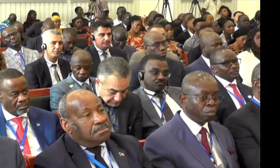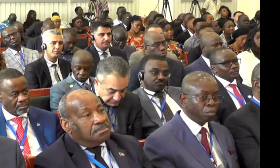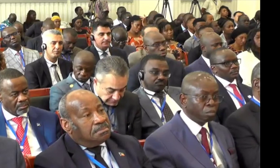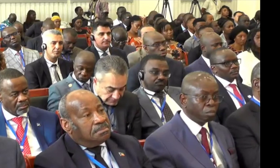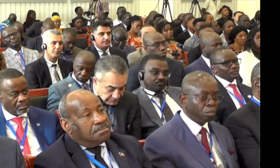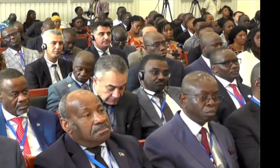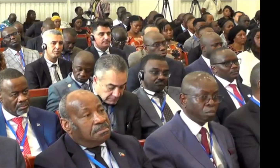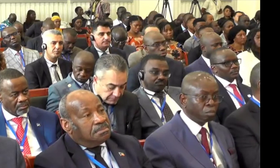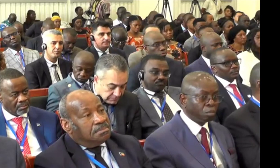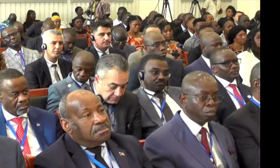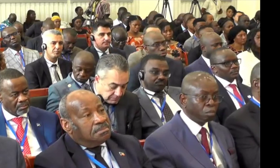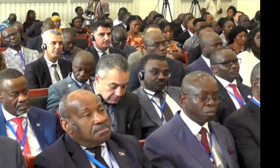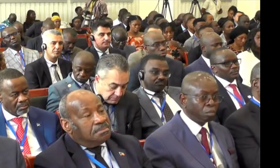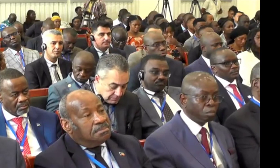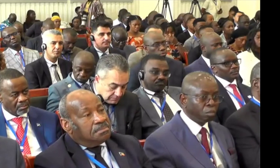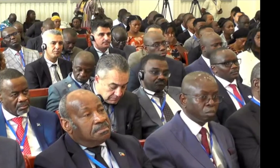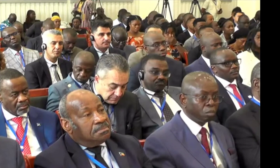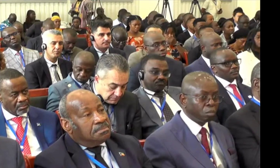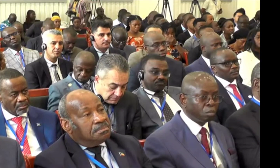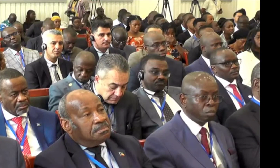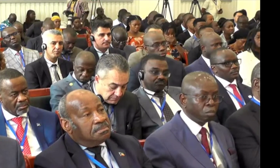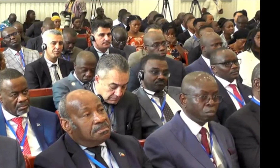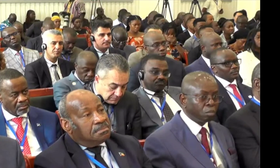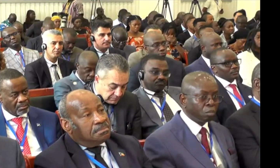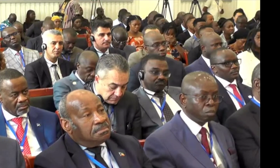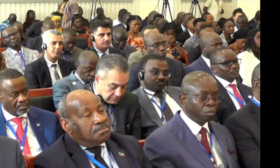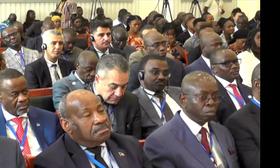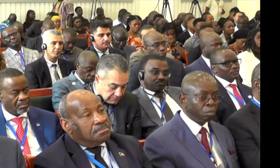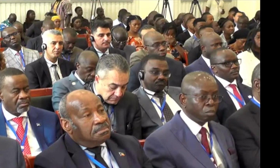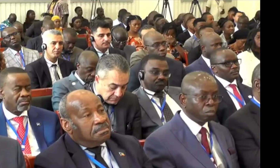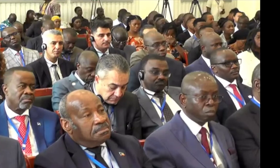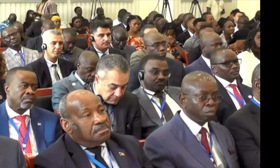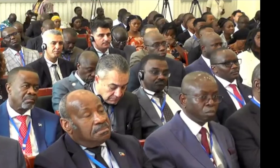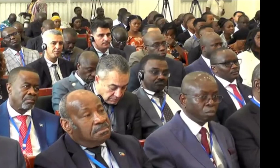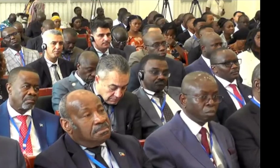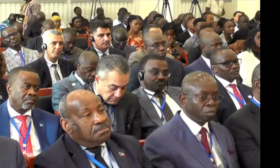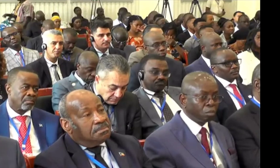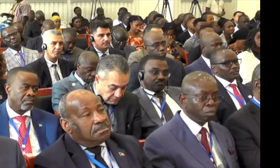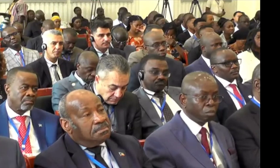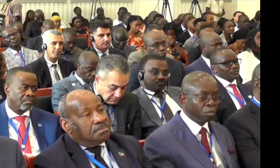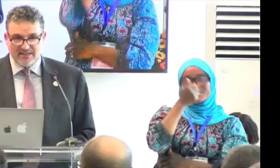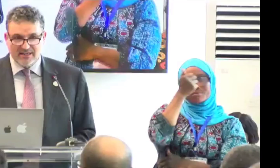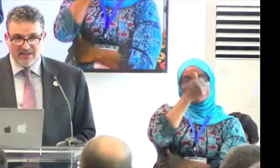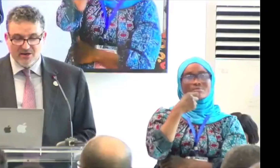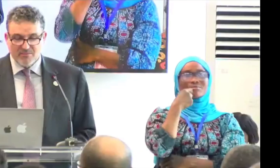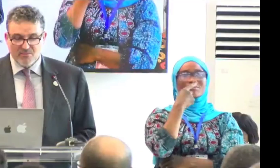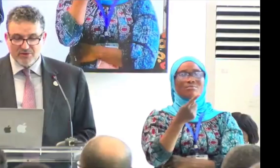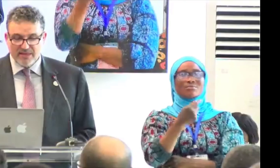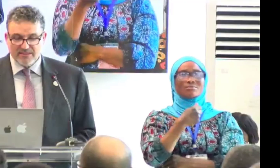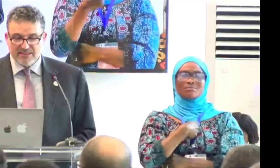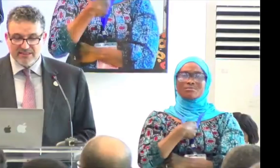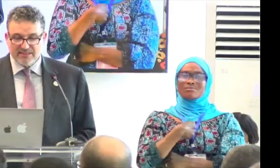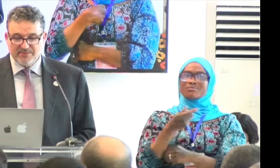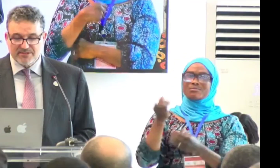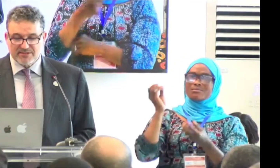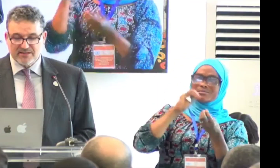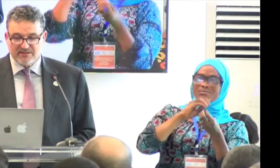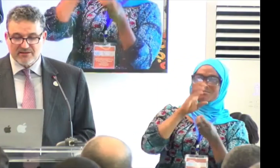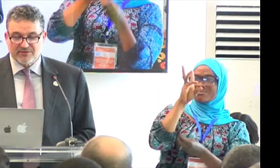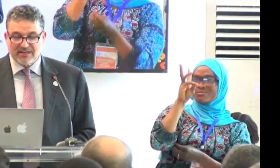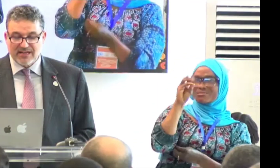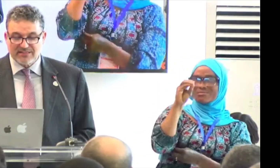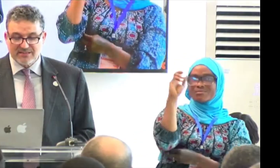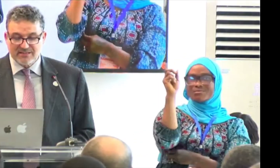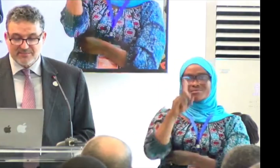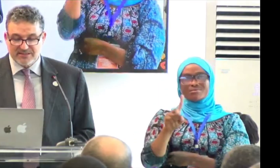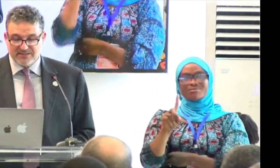Membership. Second, the sheer size of population in Africa. And thirdly, more than 60% of